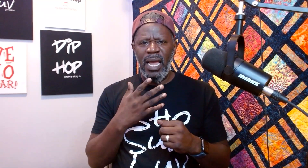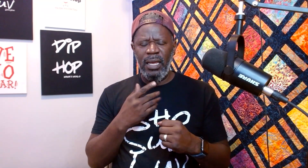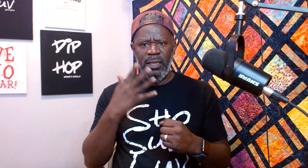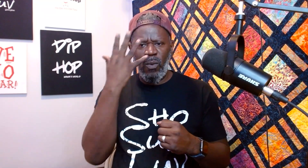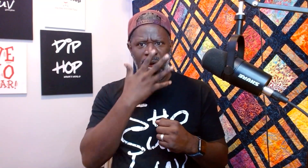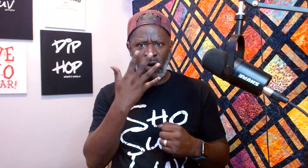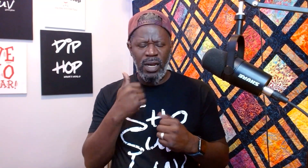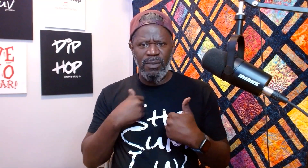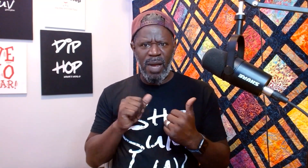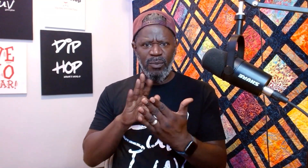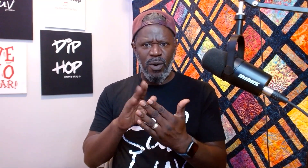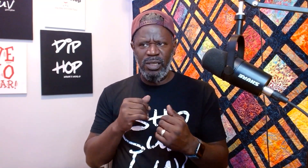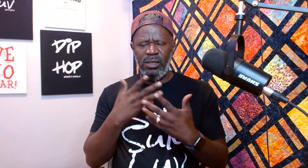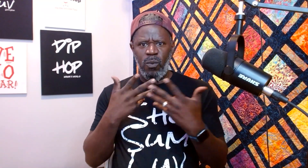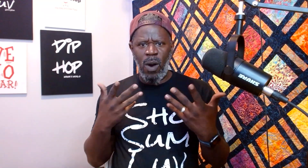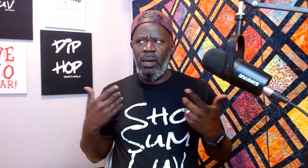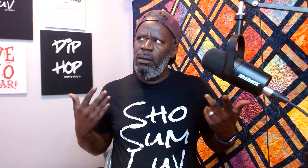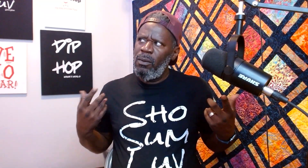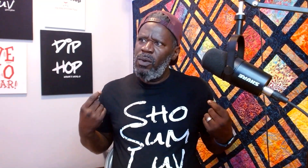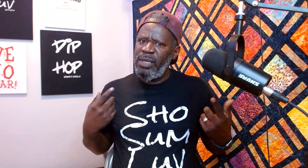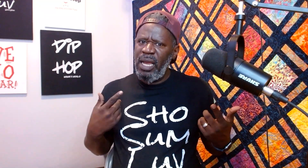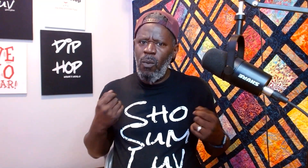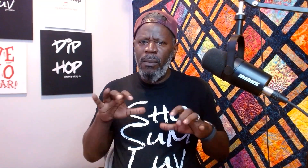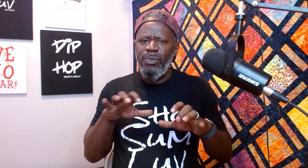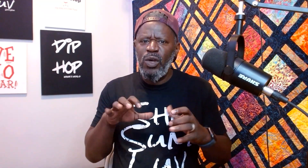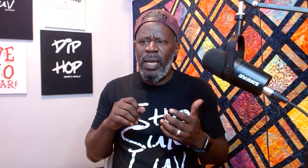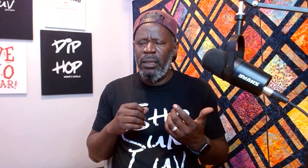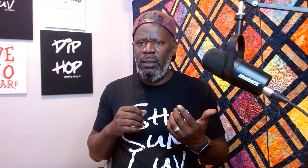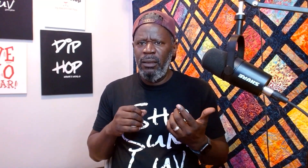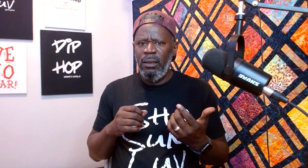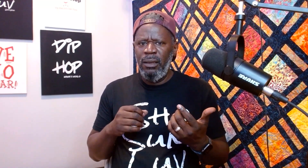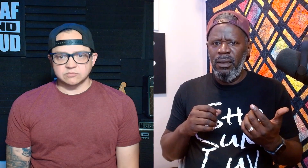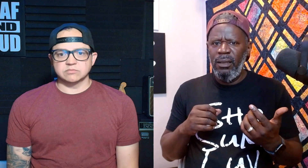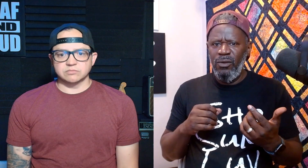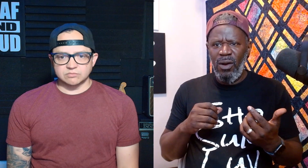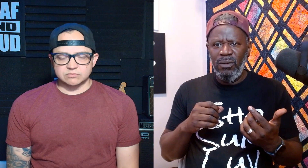I saying? It's the way I look, it's my approach, it's what? What am I saying? What am I doing?